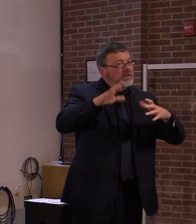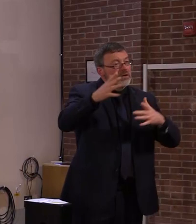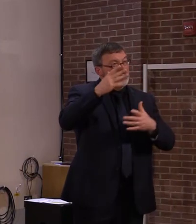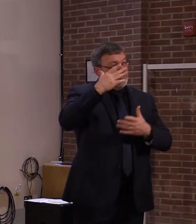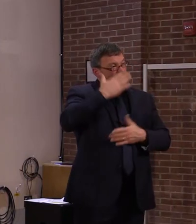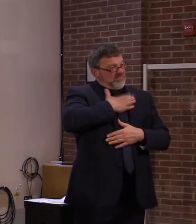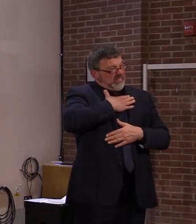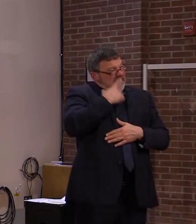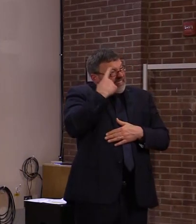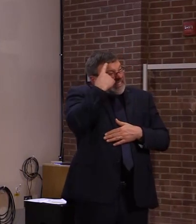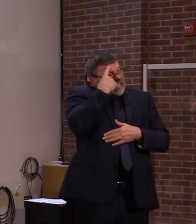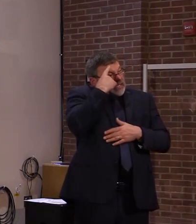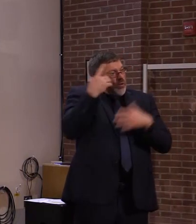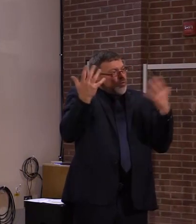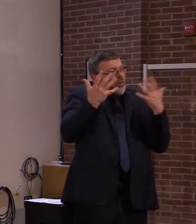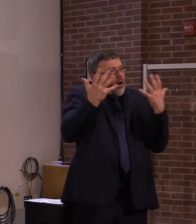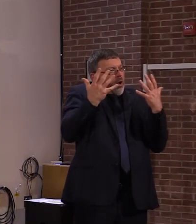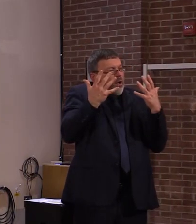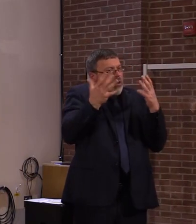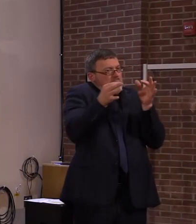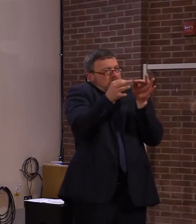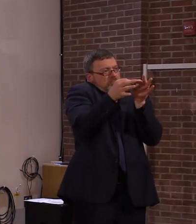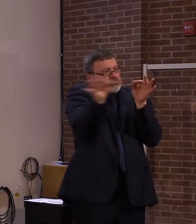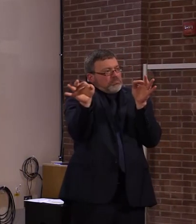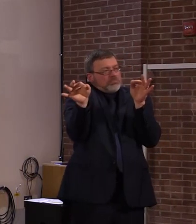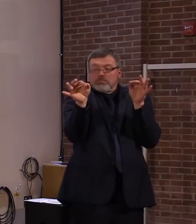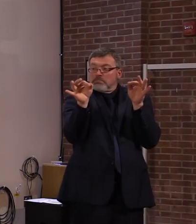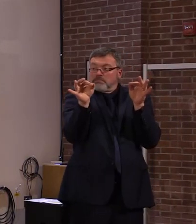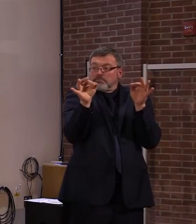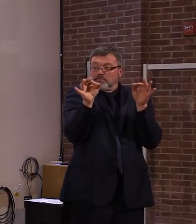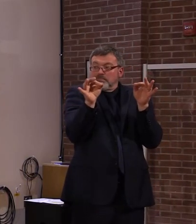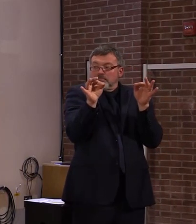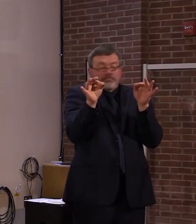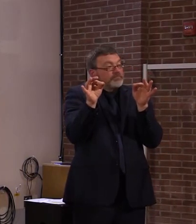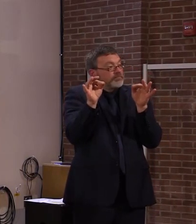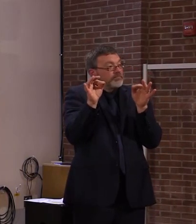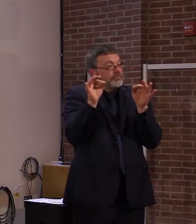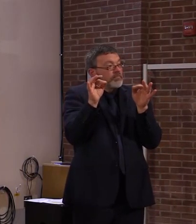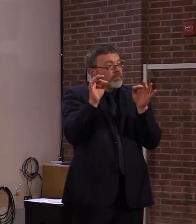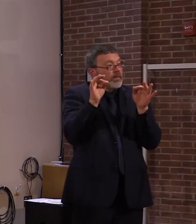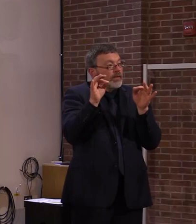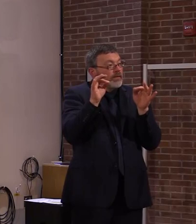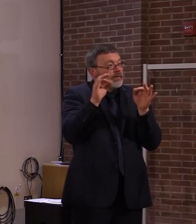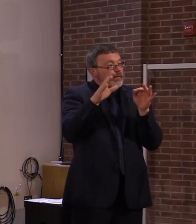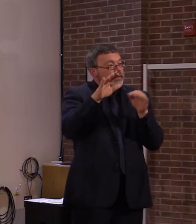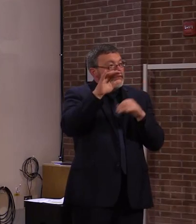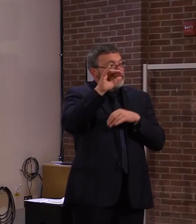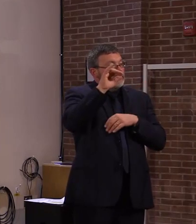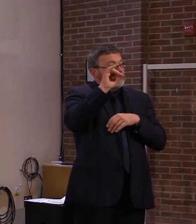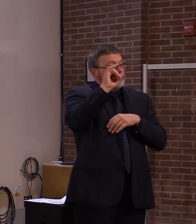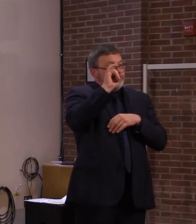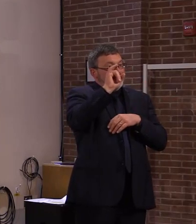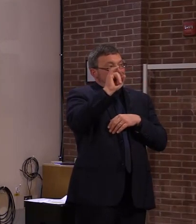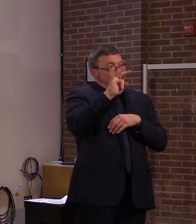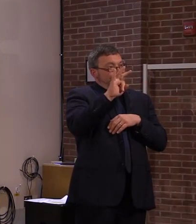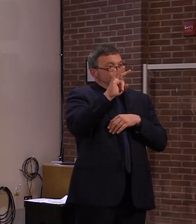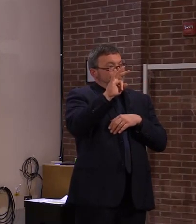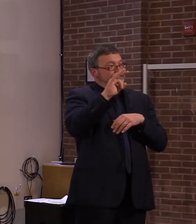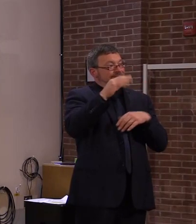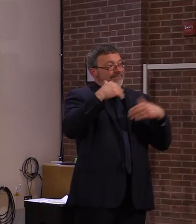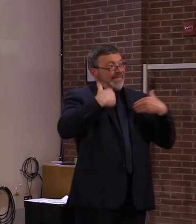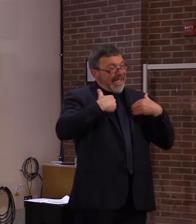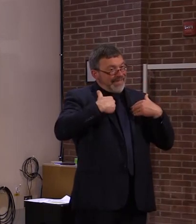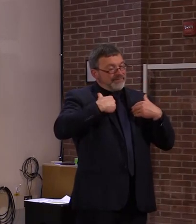somewhere in that list that, or if you are exposed or feel exposed